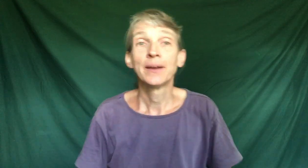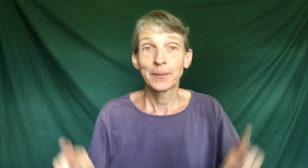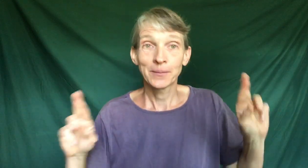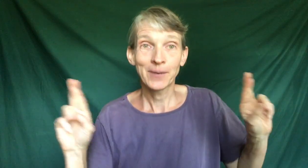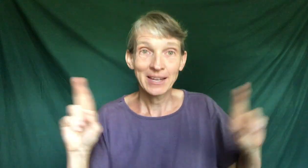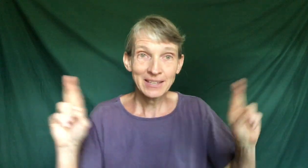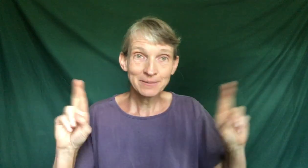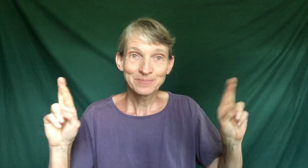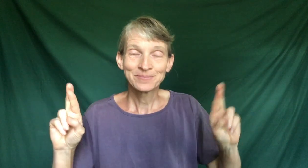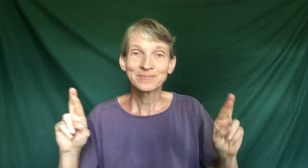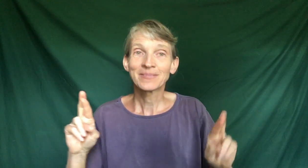Ready?